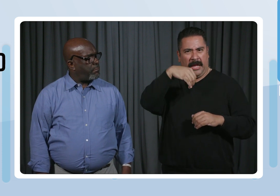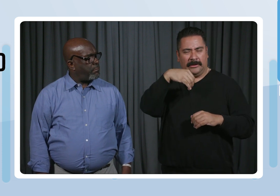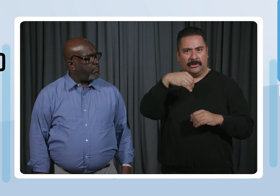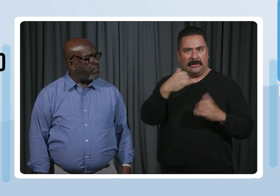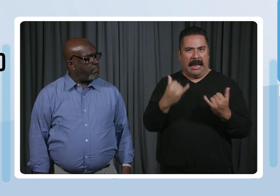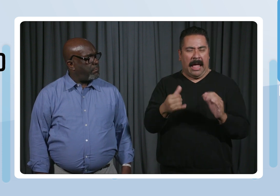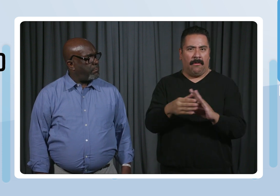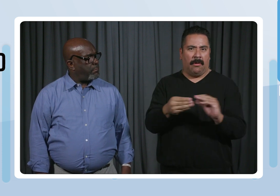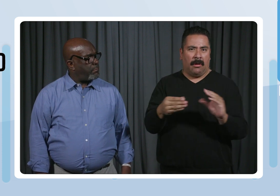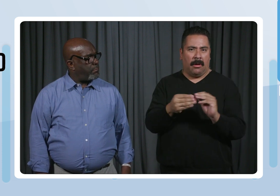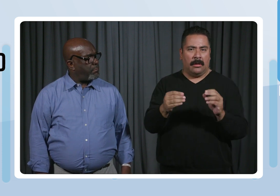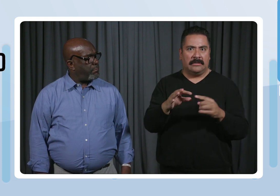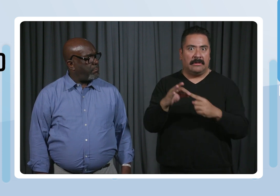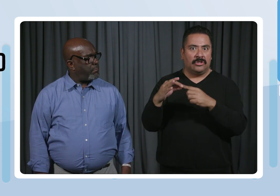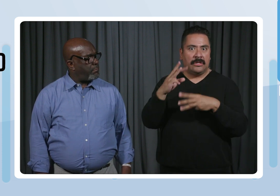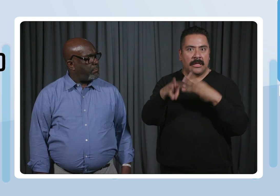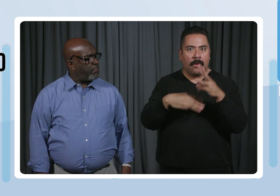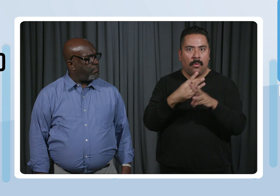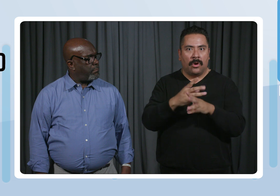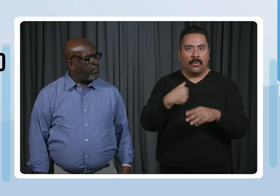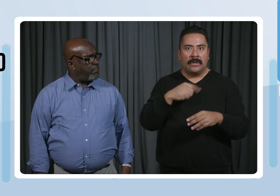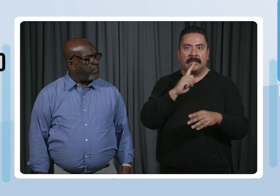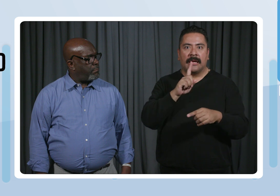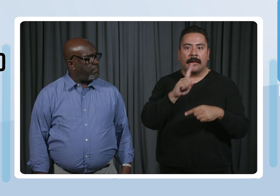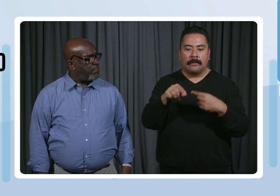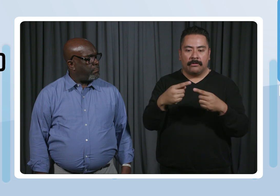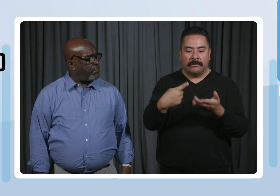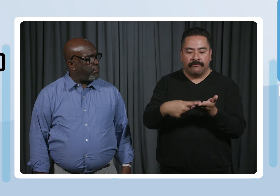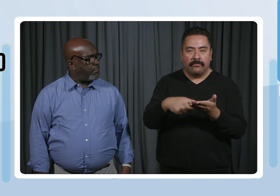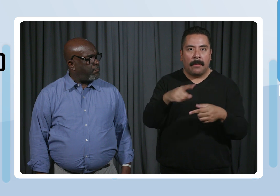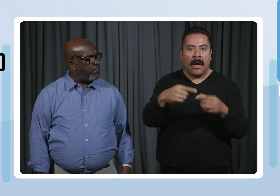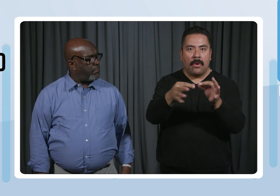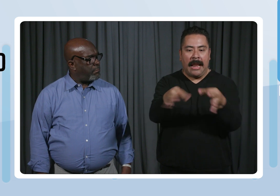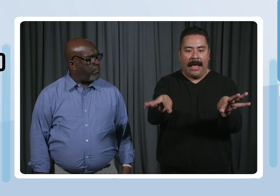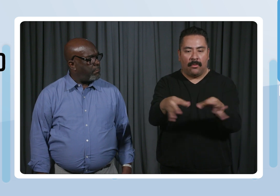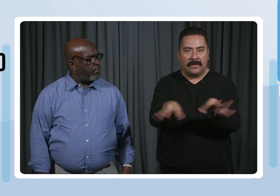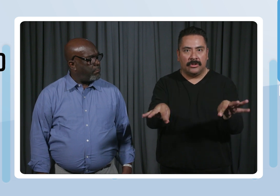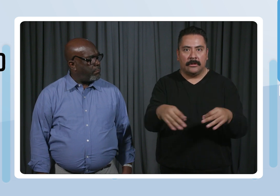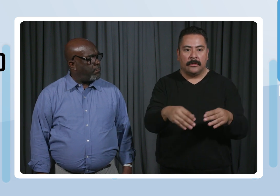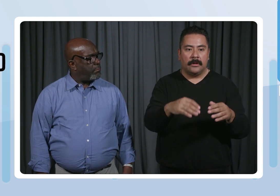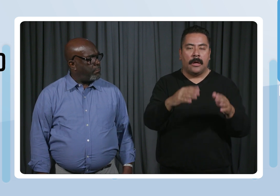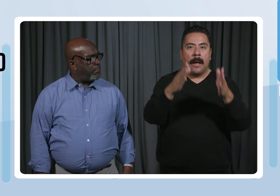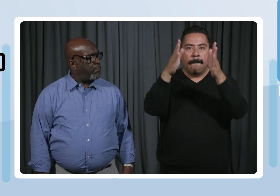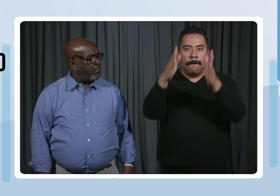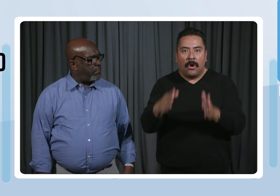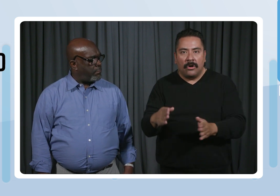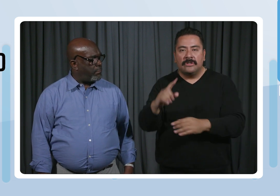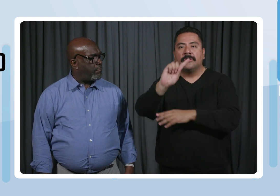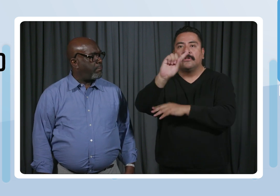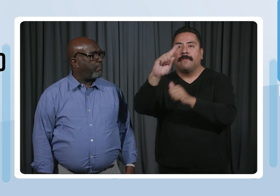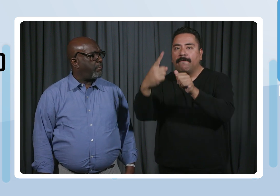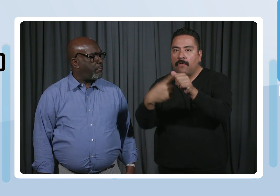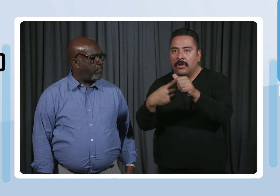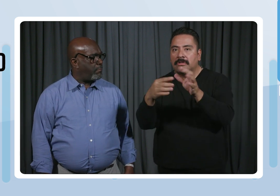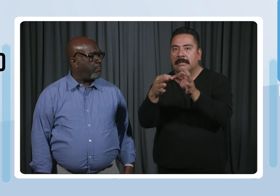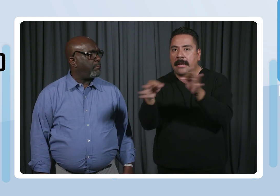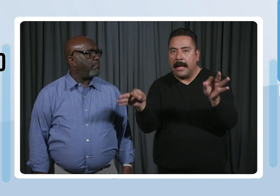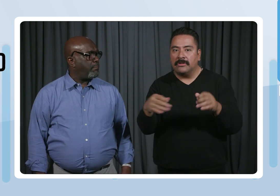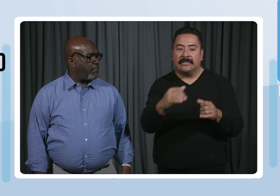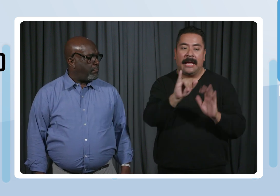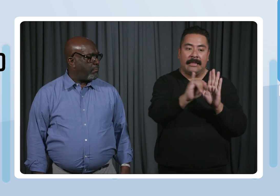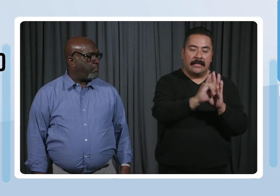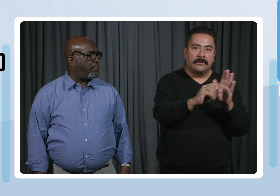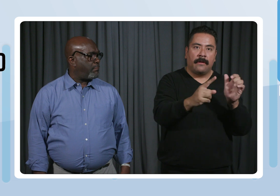world where we talk about language so much, where person first language and identity first language, saying person